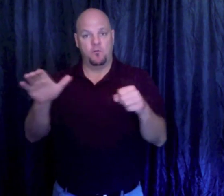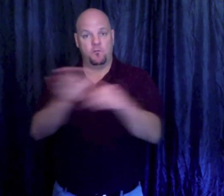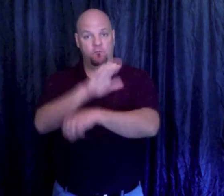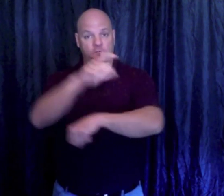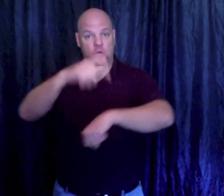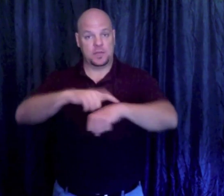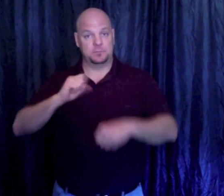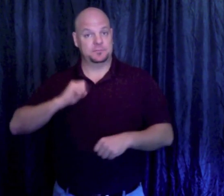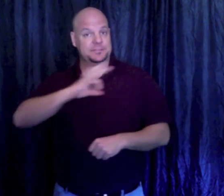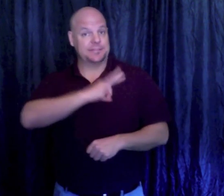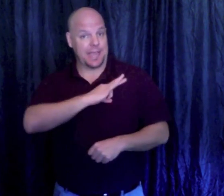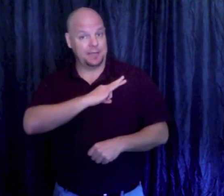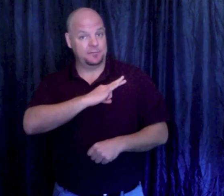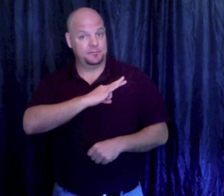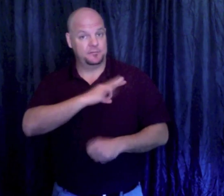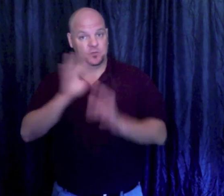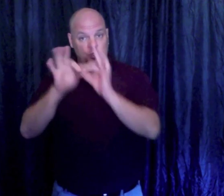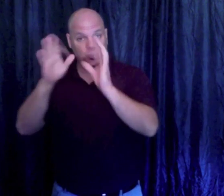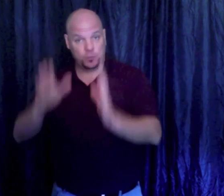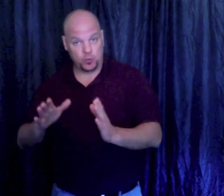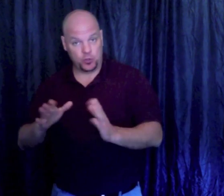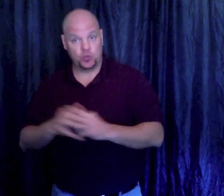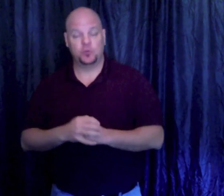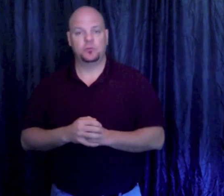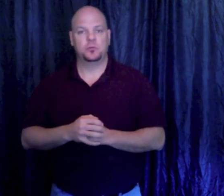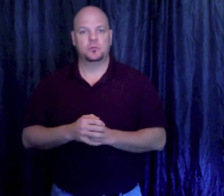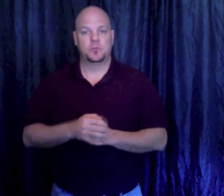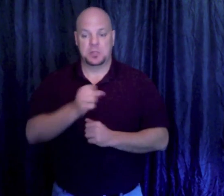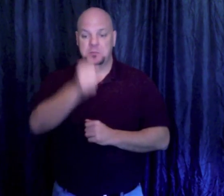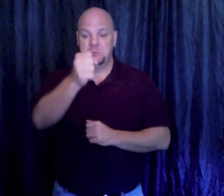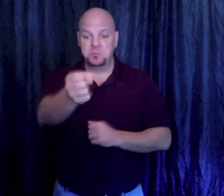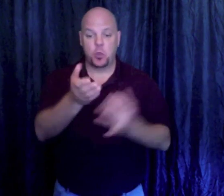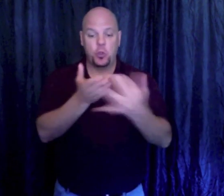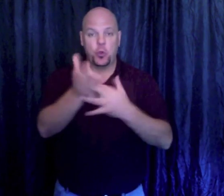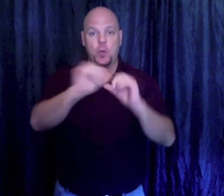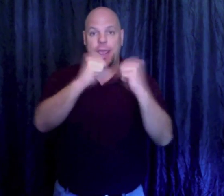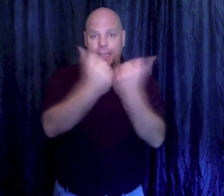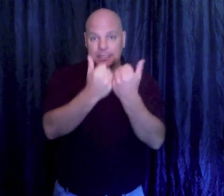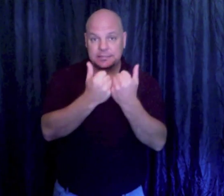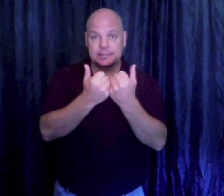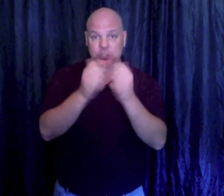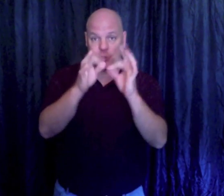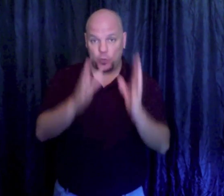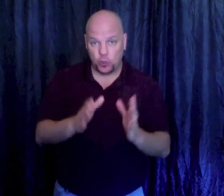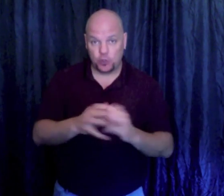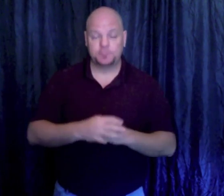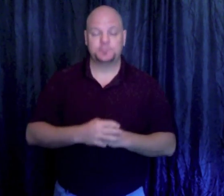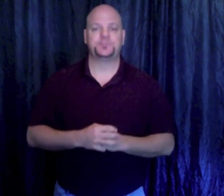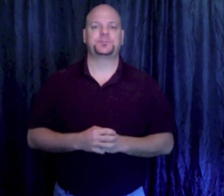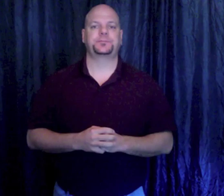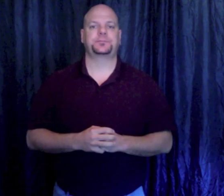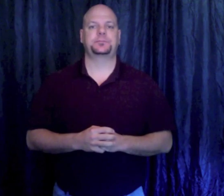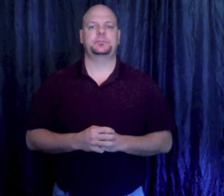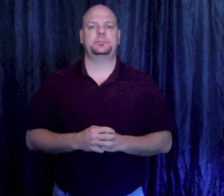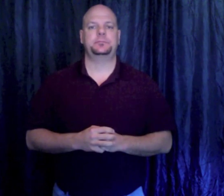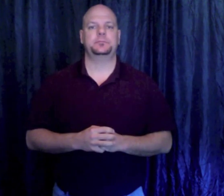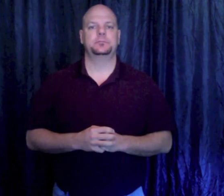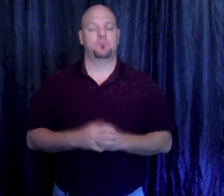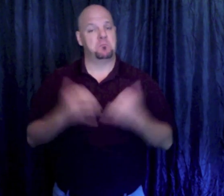full-time interpreter through an agency. I work as a community-based interpreter, but I